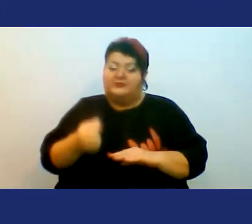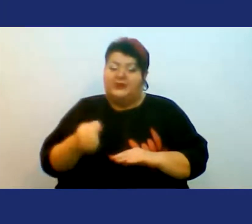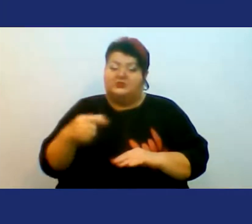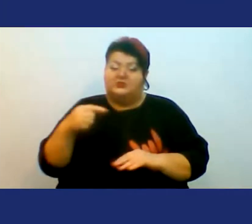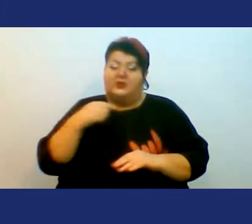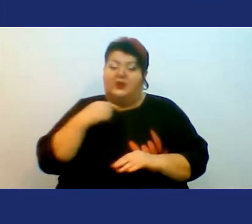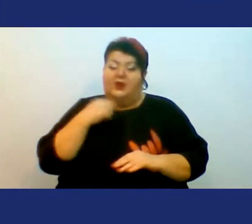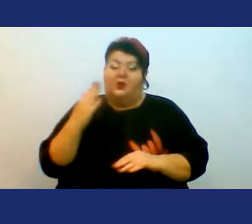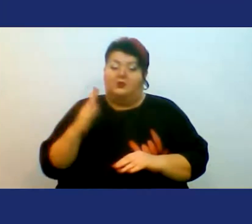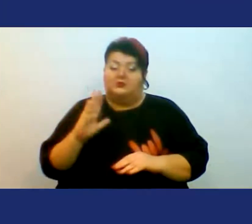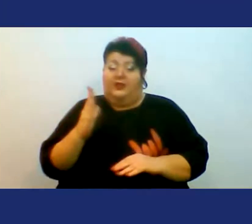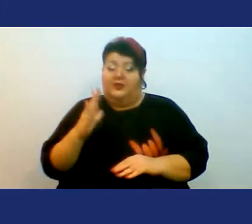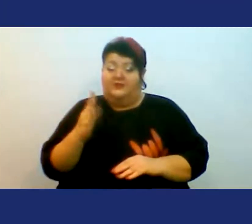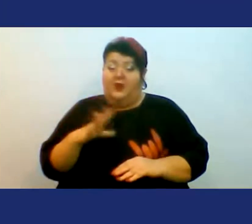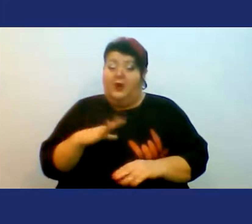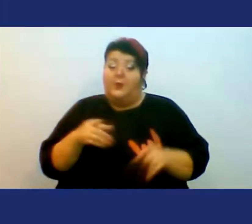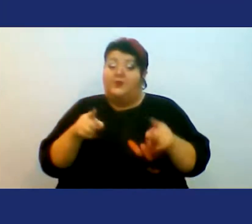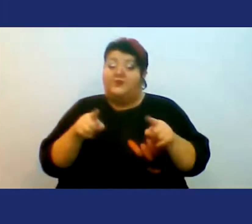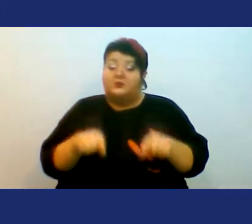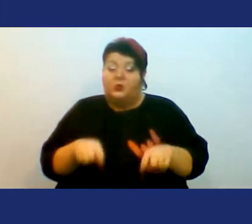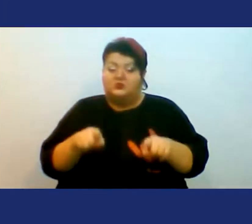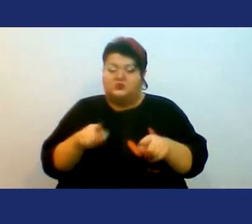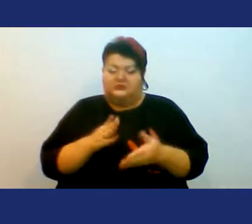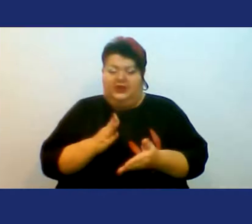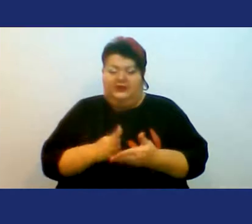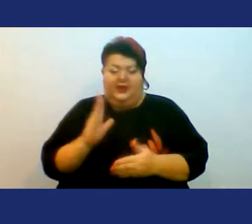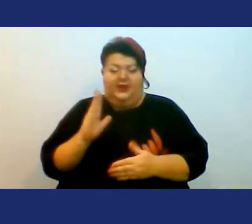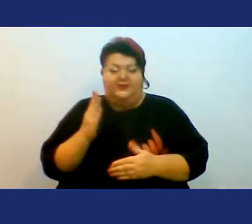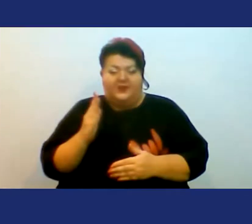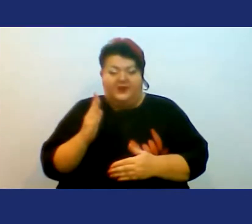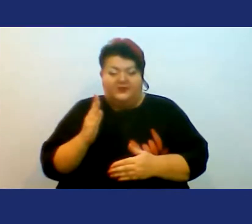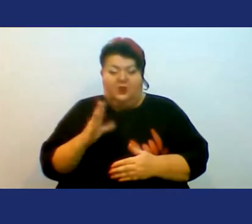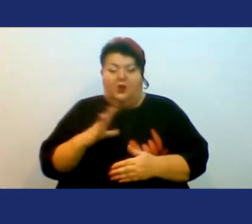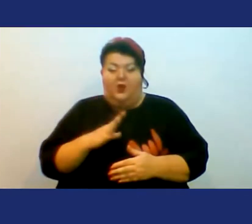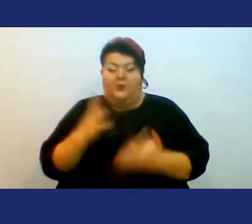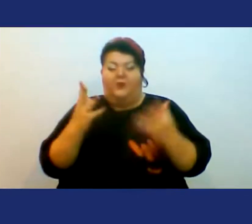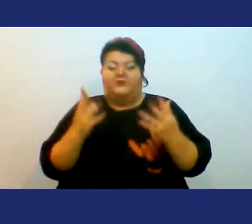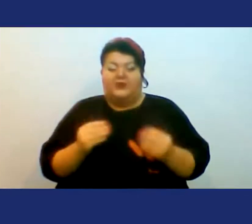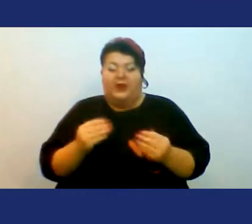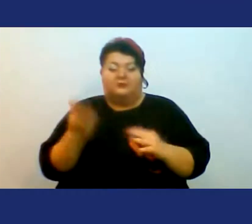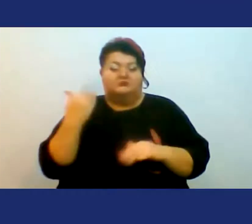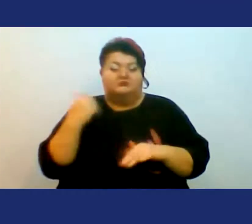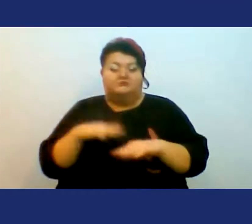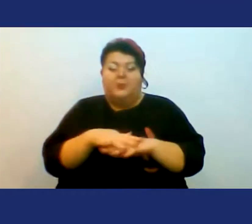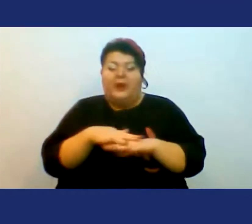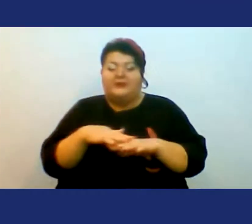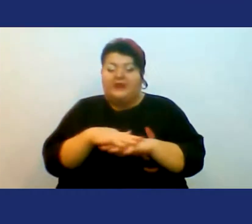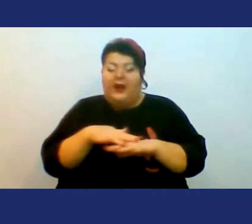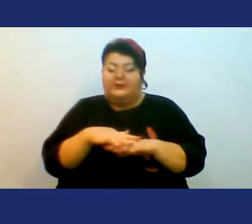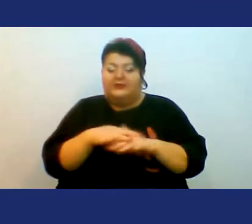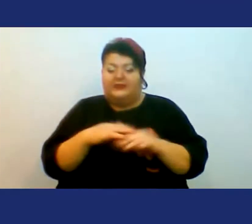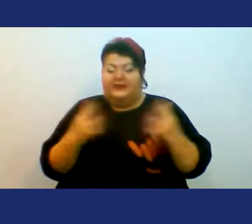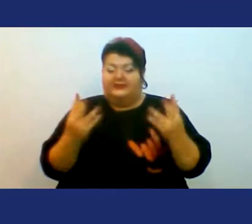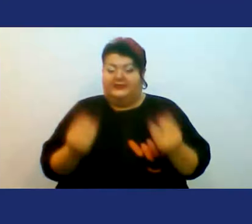would travel to an urban center to be at that market for the Monday and then stay on to vote on the Tuesday. But